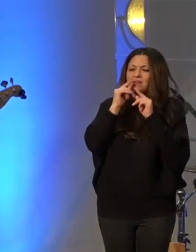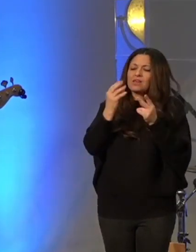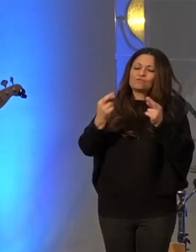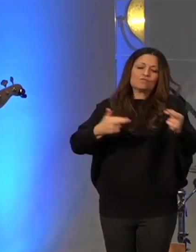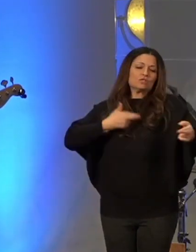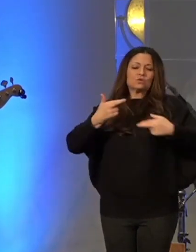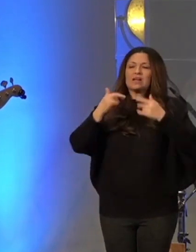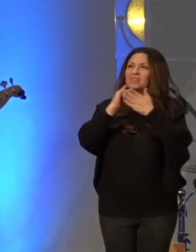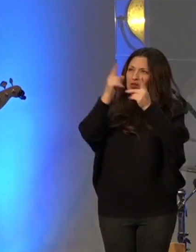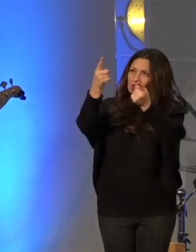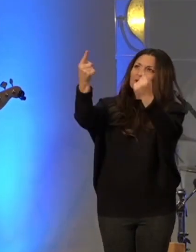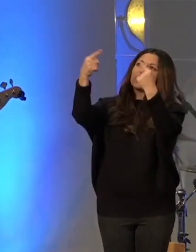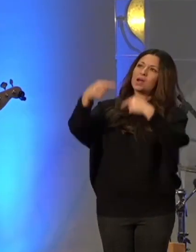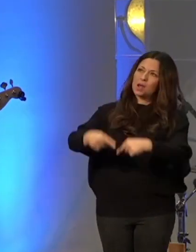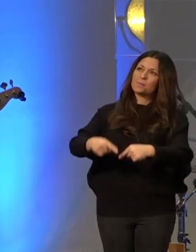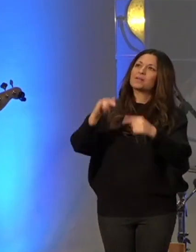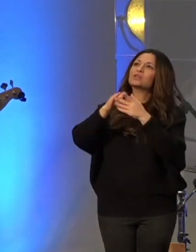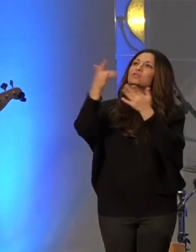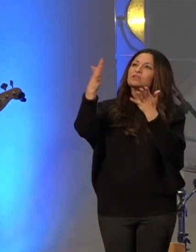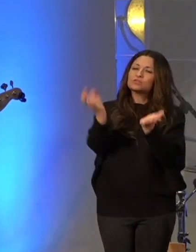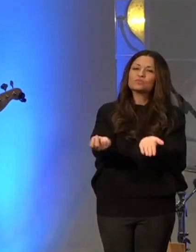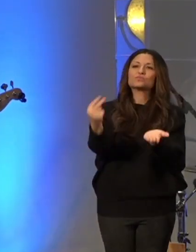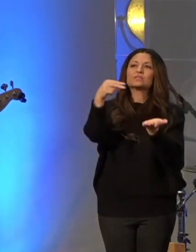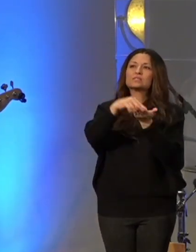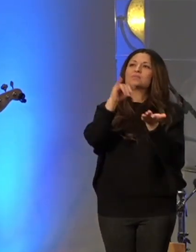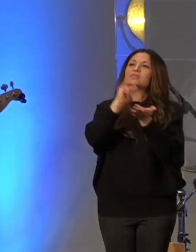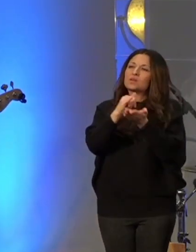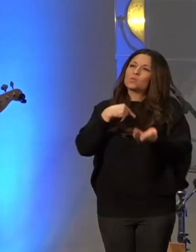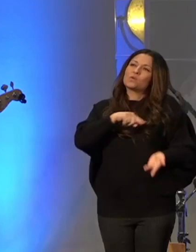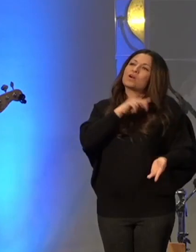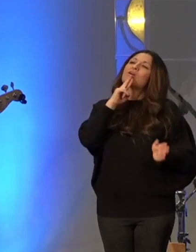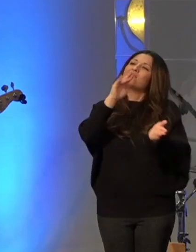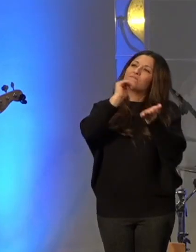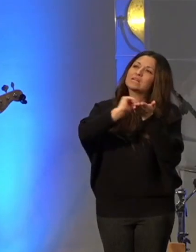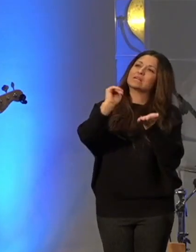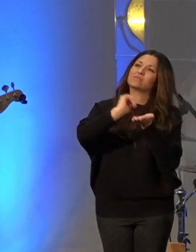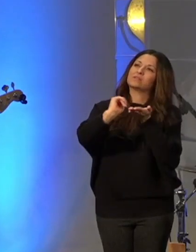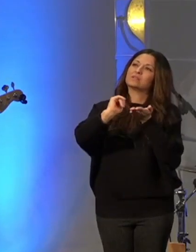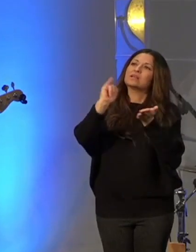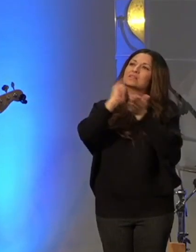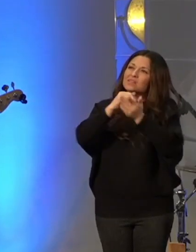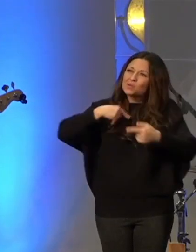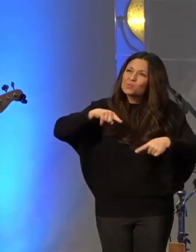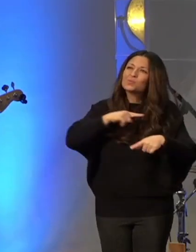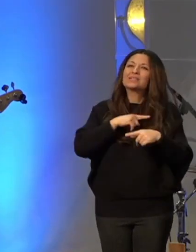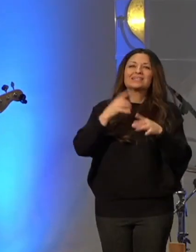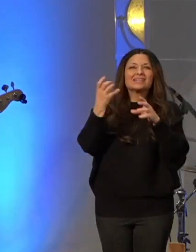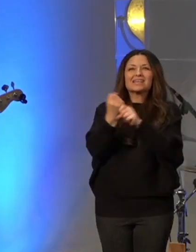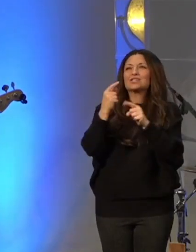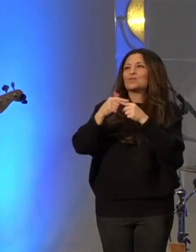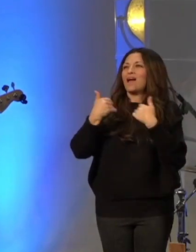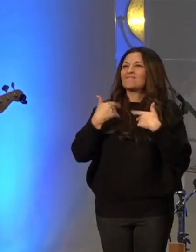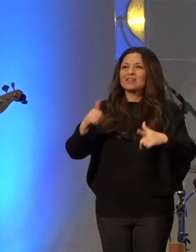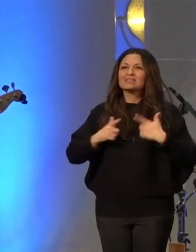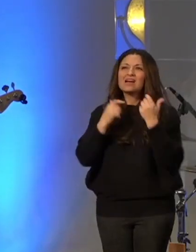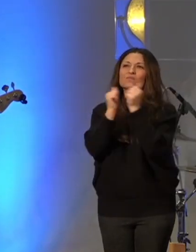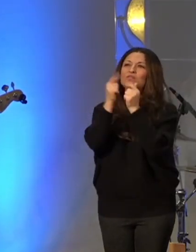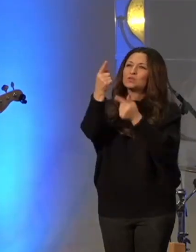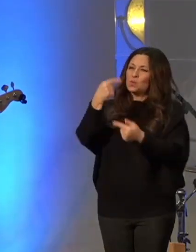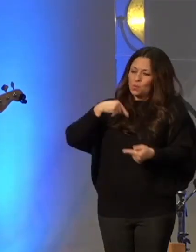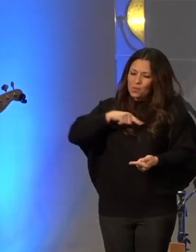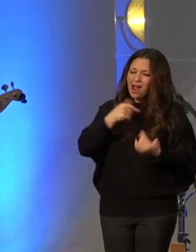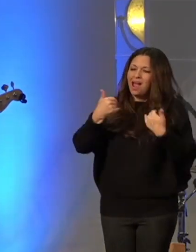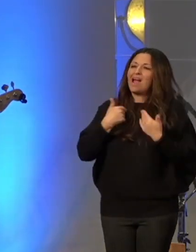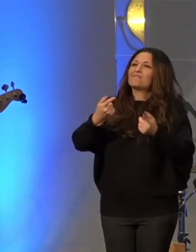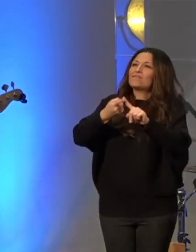come, that you've risen, and that we're forgiven, that we get to do life with you, that we have a friend